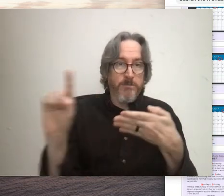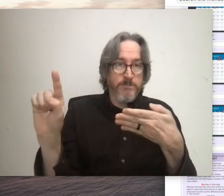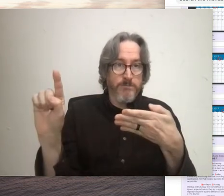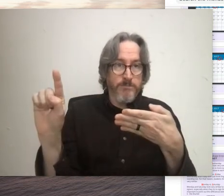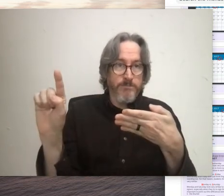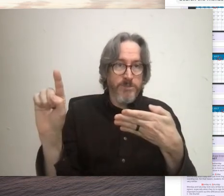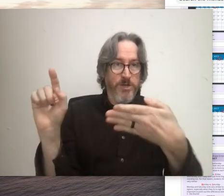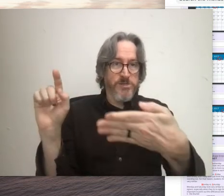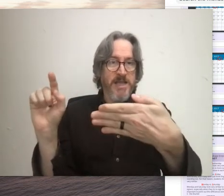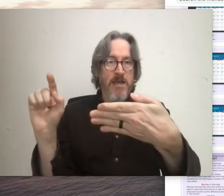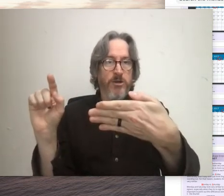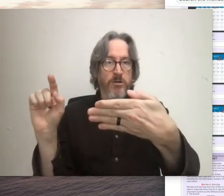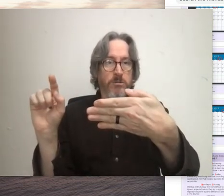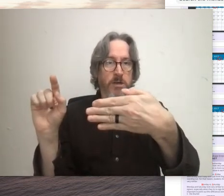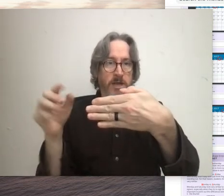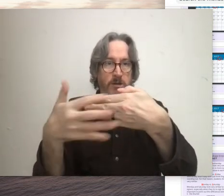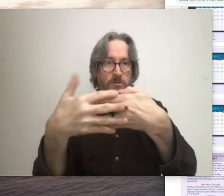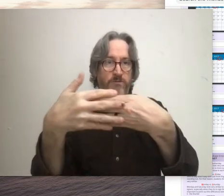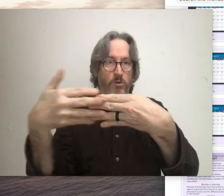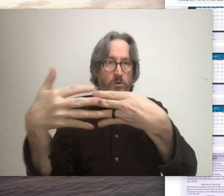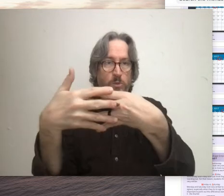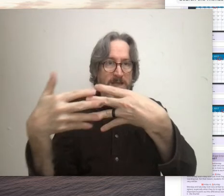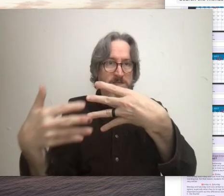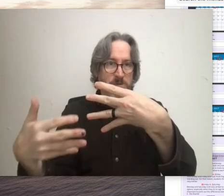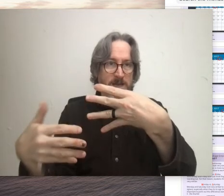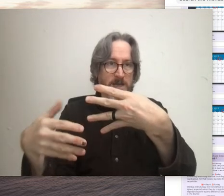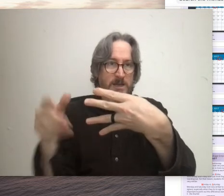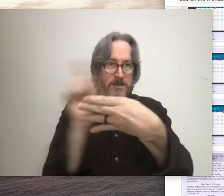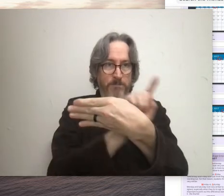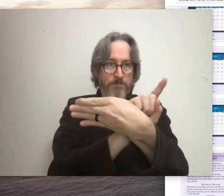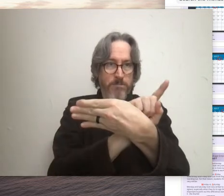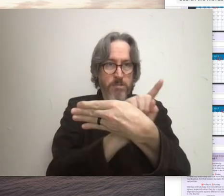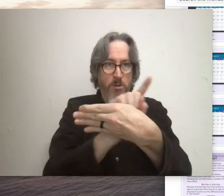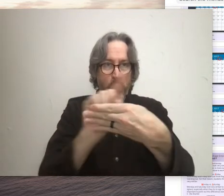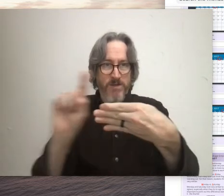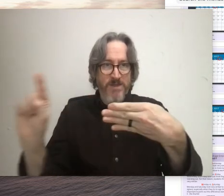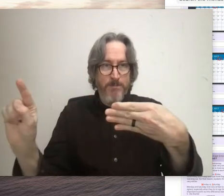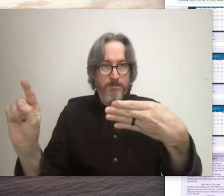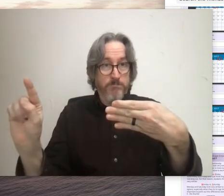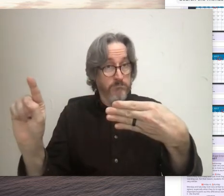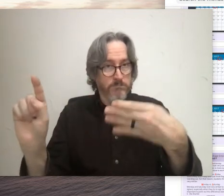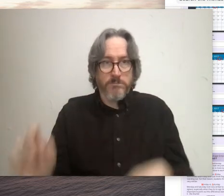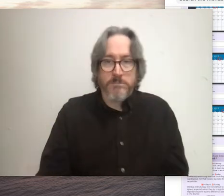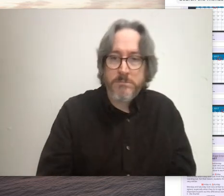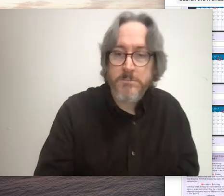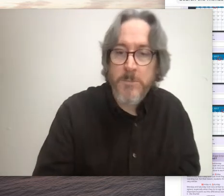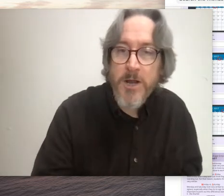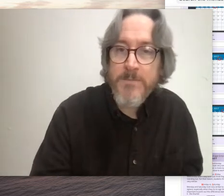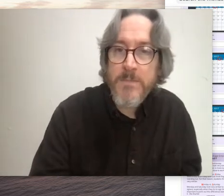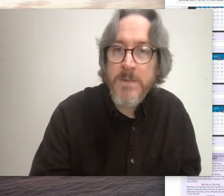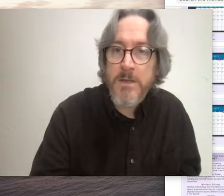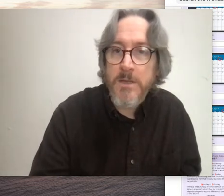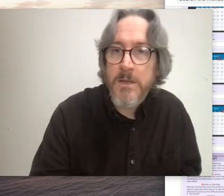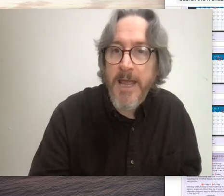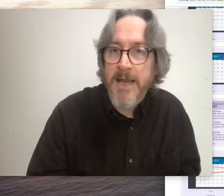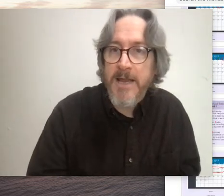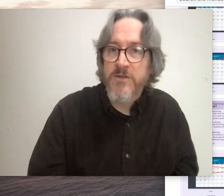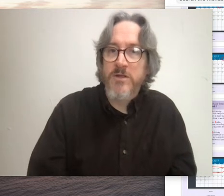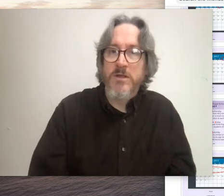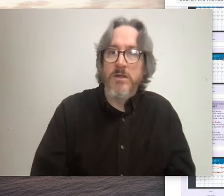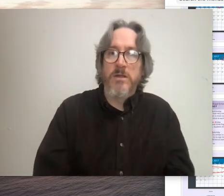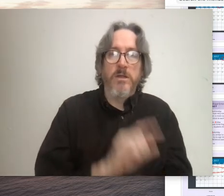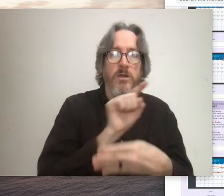week. Mm-hmm. So here's the calendar. Here are the 4 weeks, right? One of them, right?